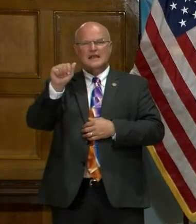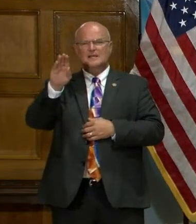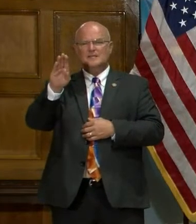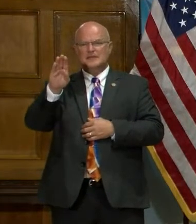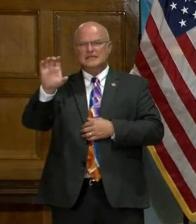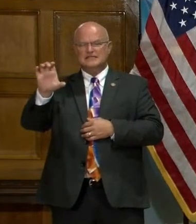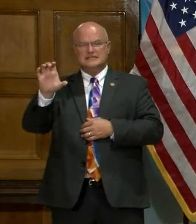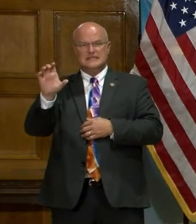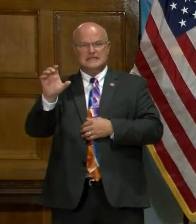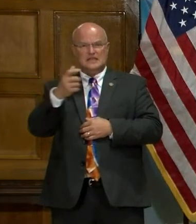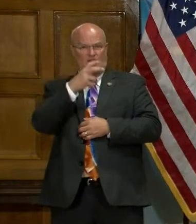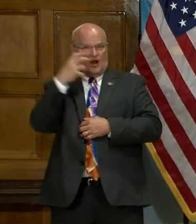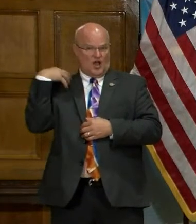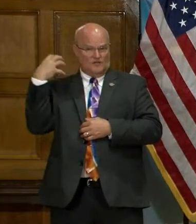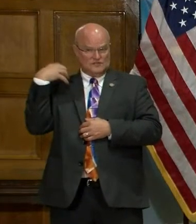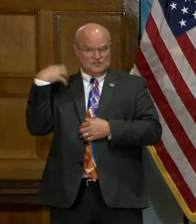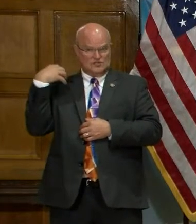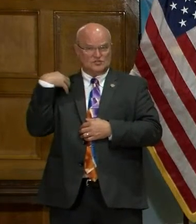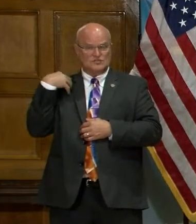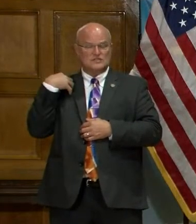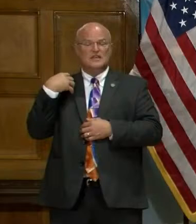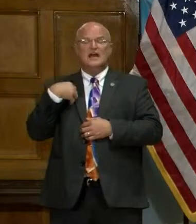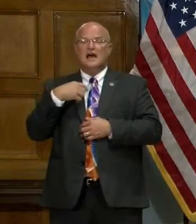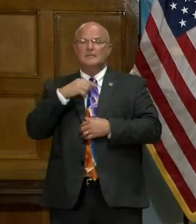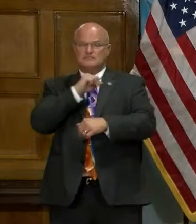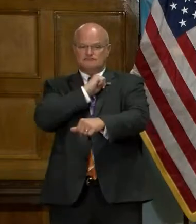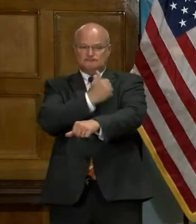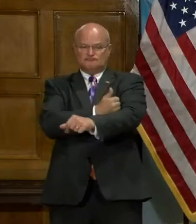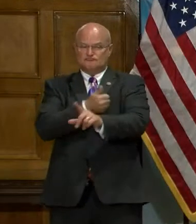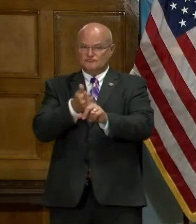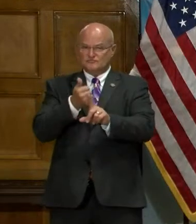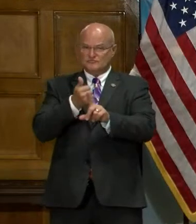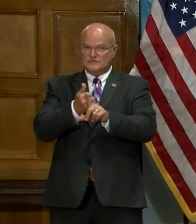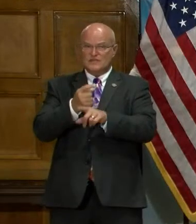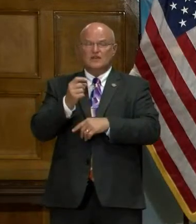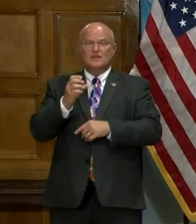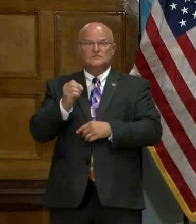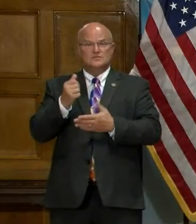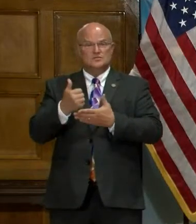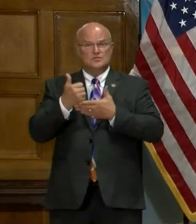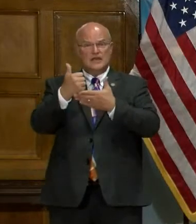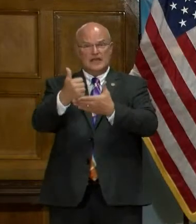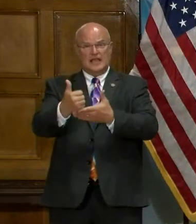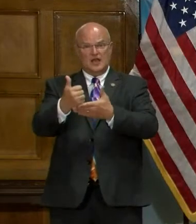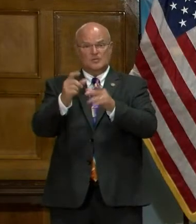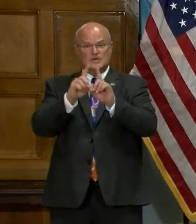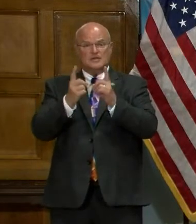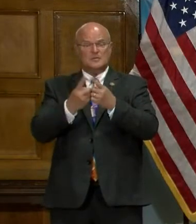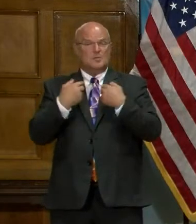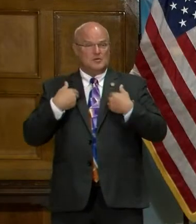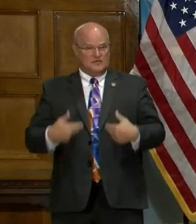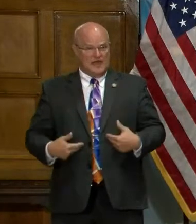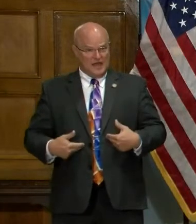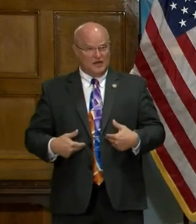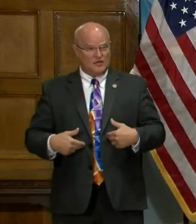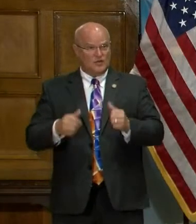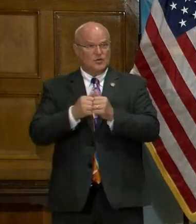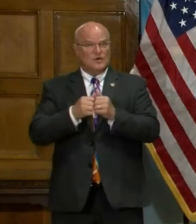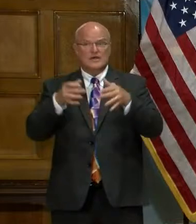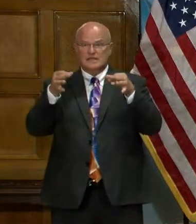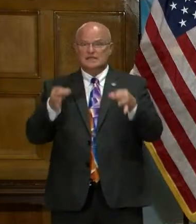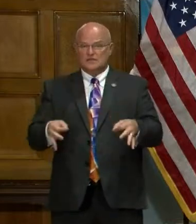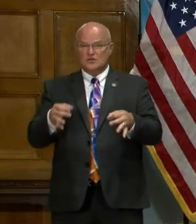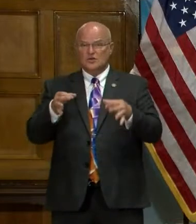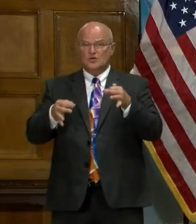ABC officers have been authorized to help the Department of Health in